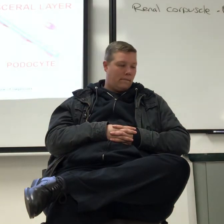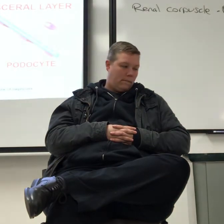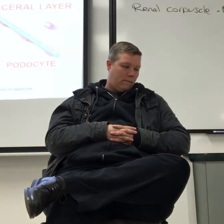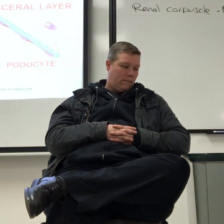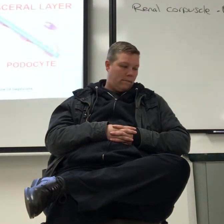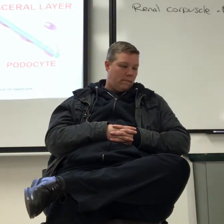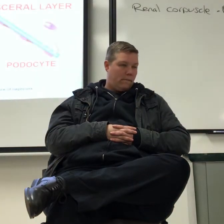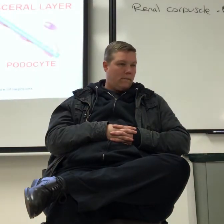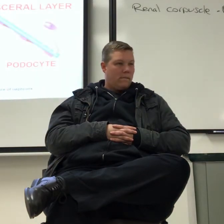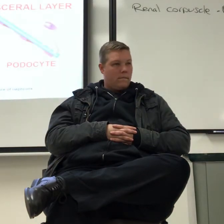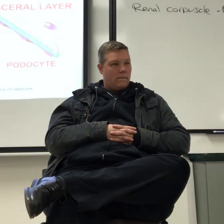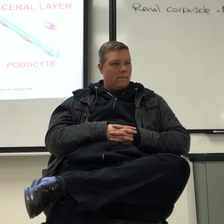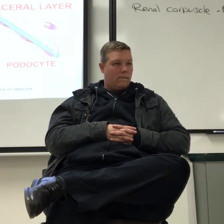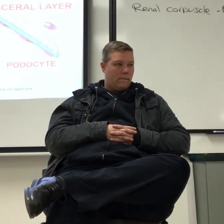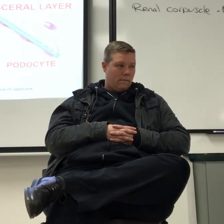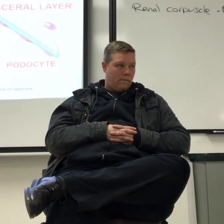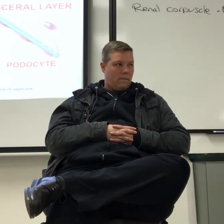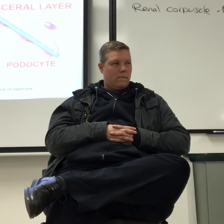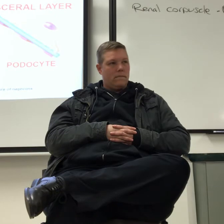glomerulus.